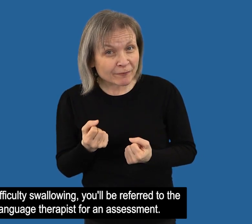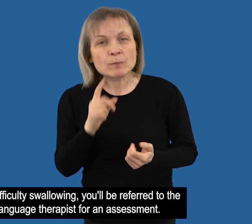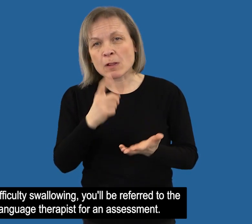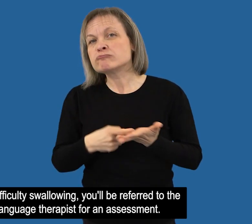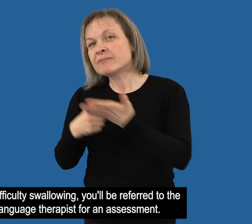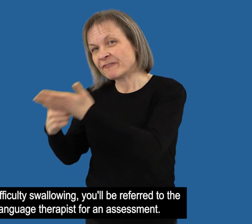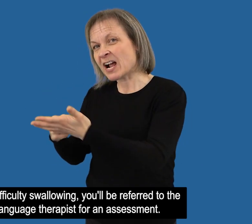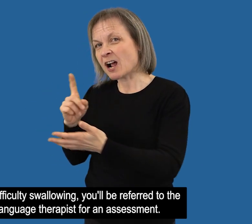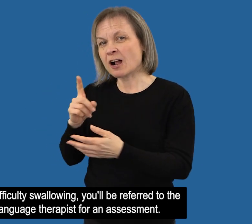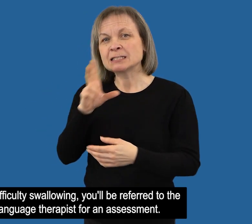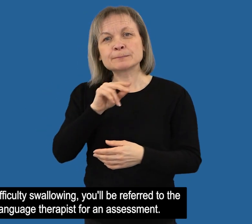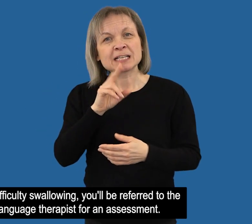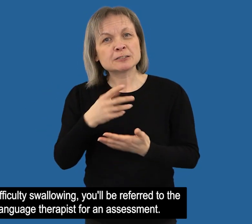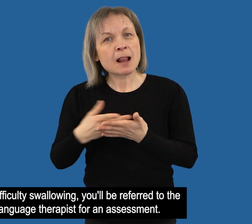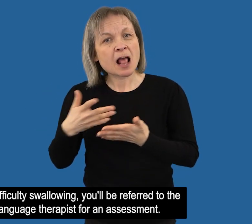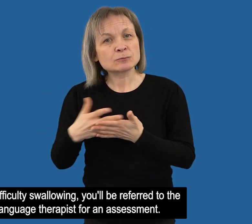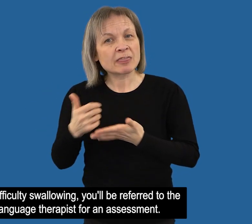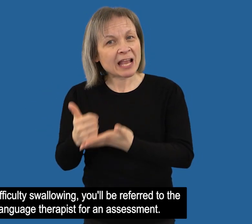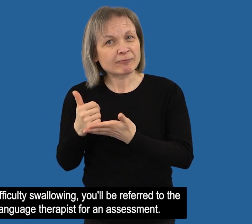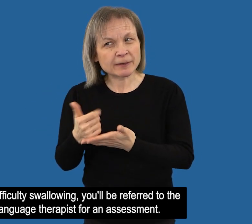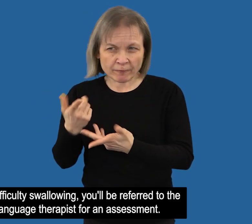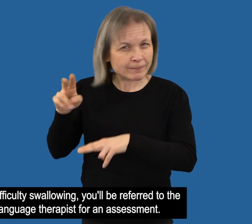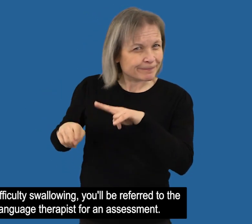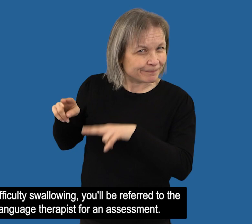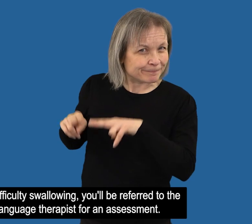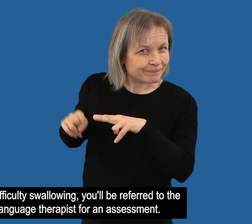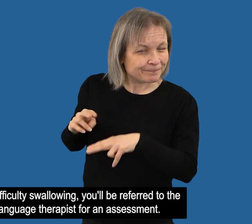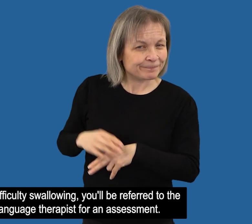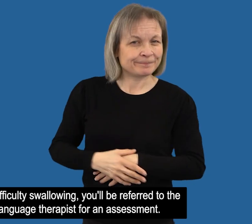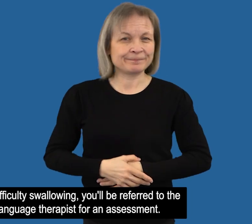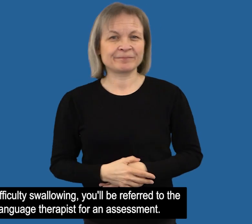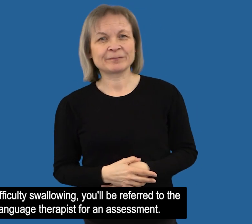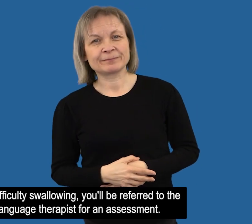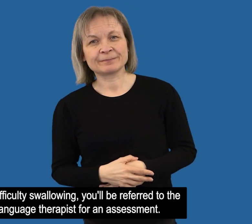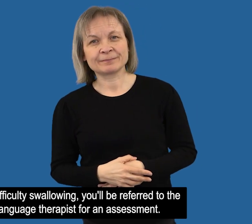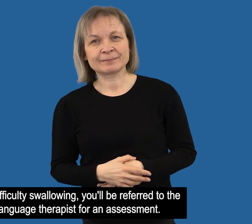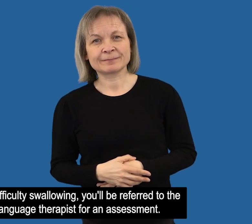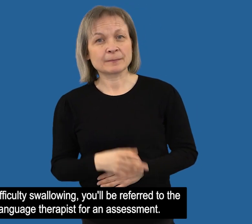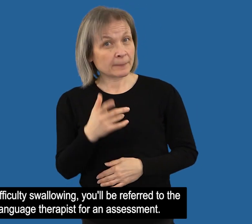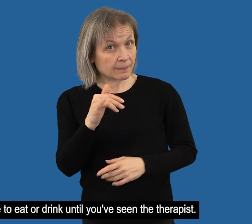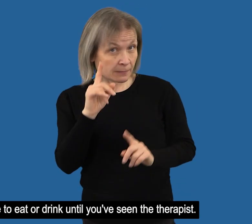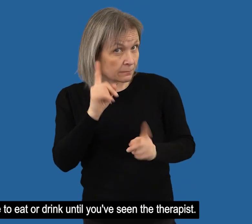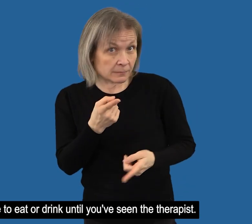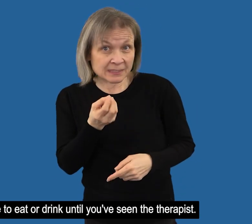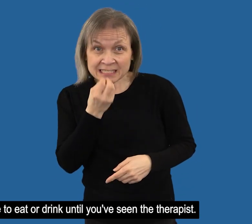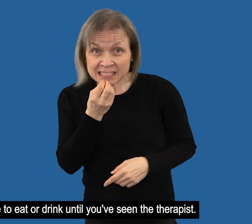If you have any difficulty swallowing, you'll be referred to the speech and language therapist for an assessment.